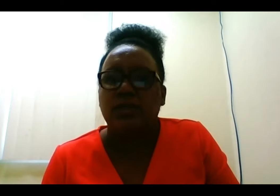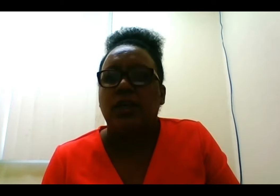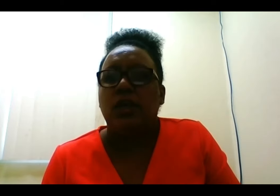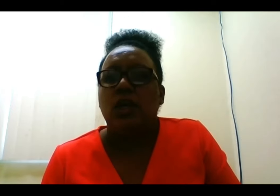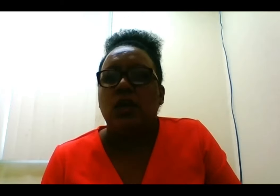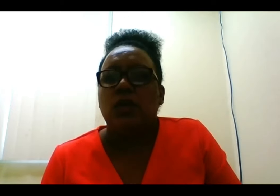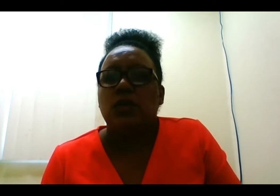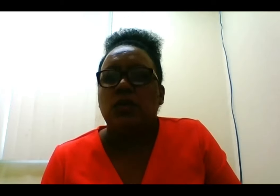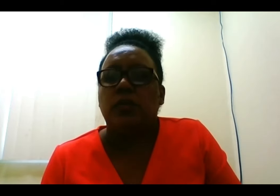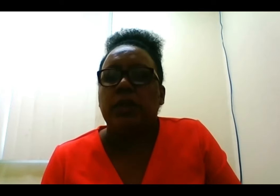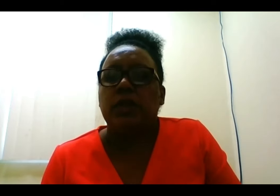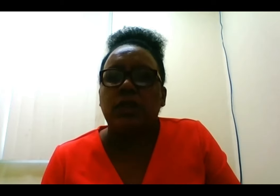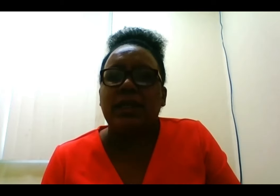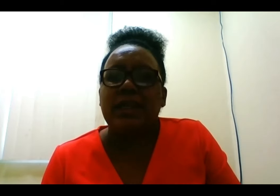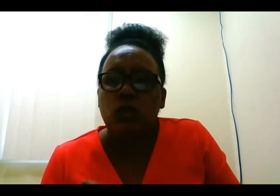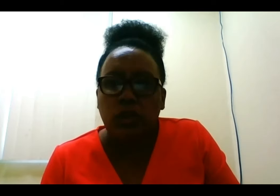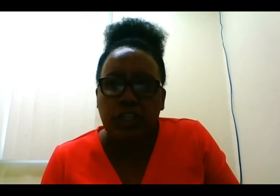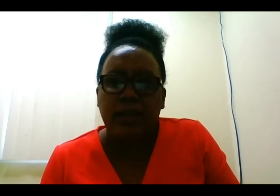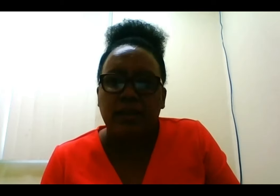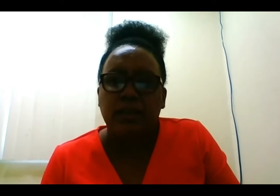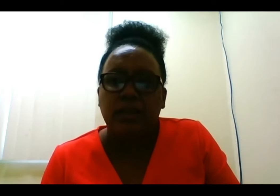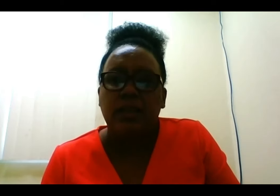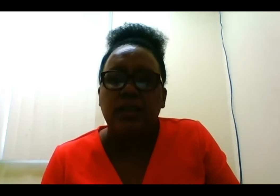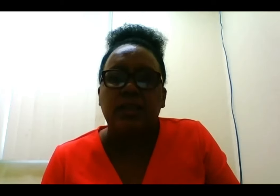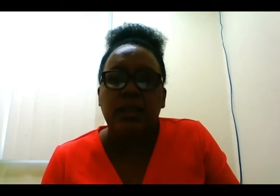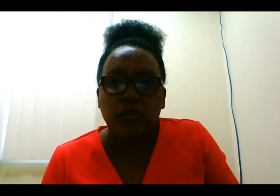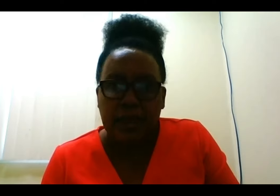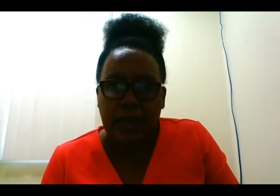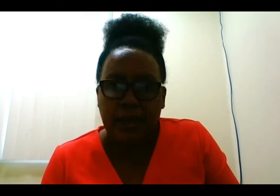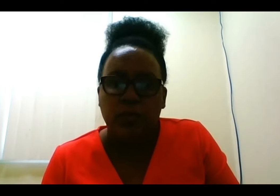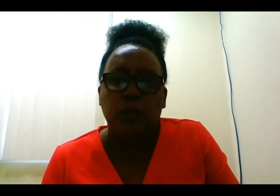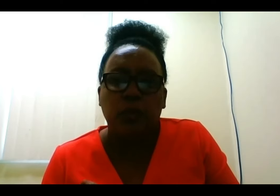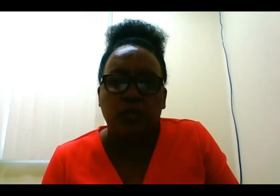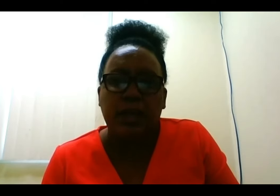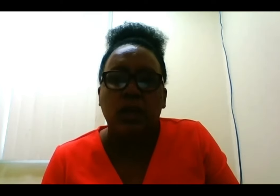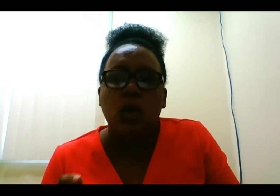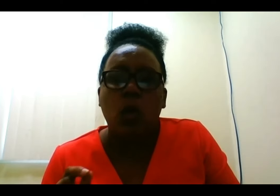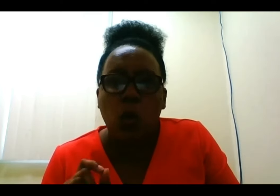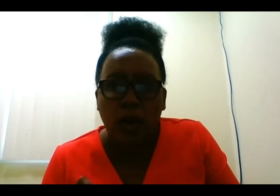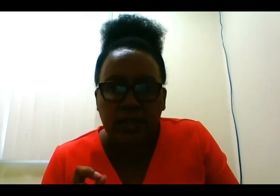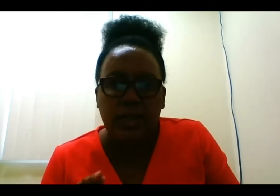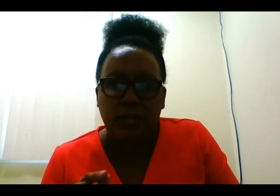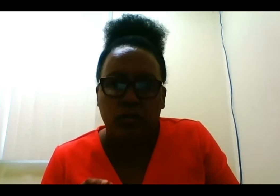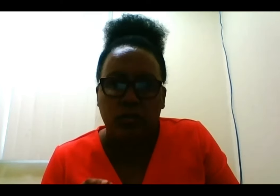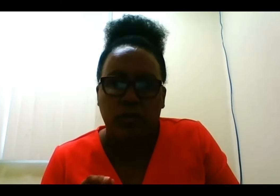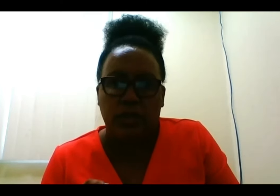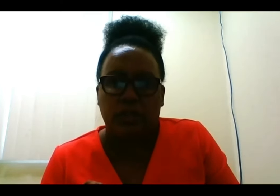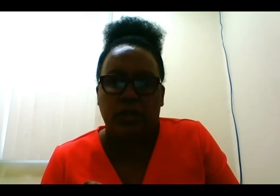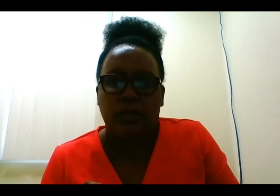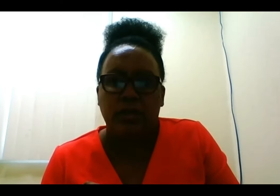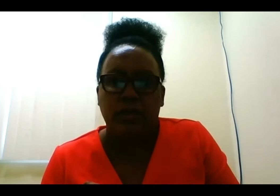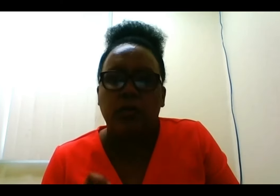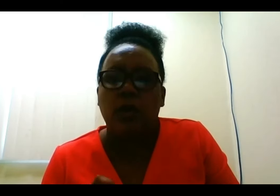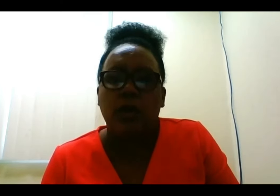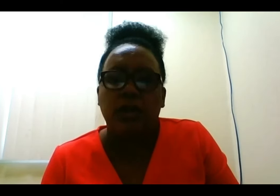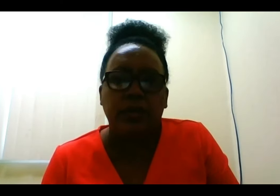focus to make sure that no child is left behind and we provide quality education